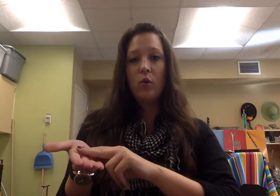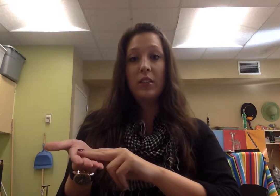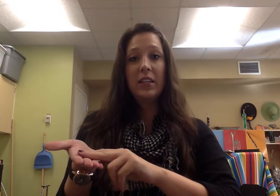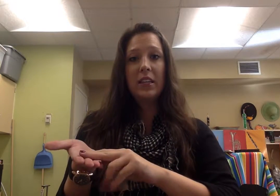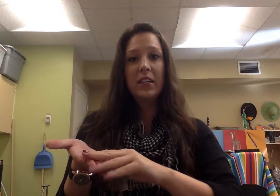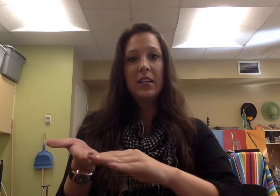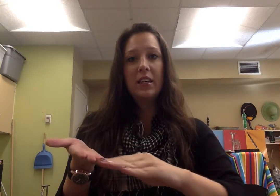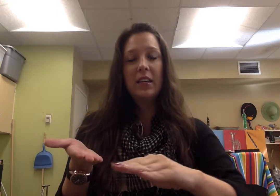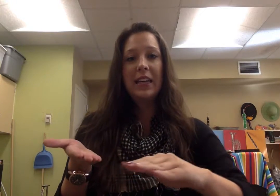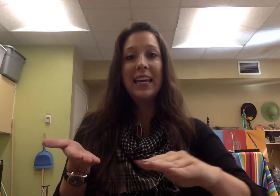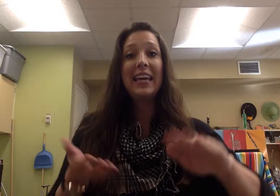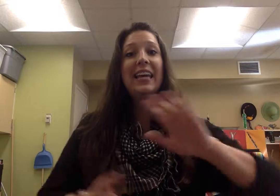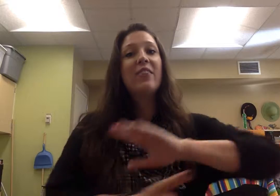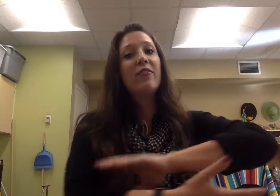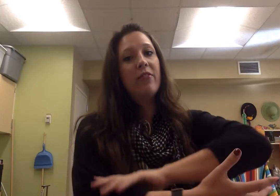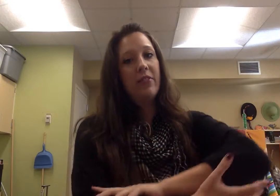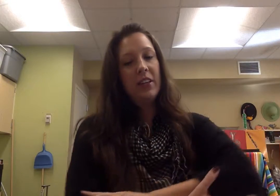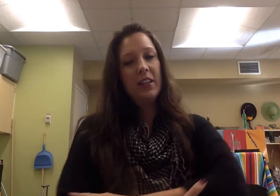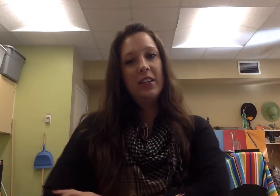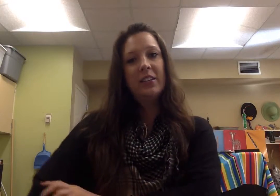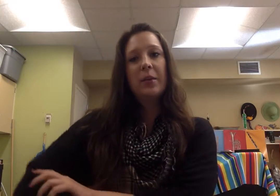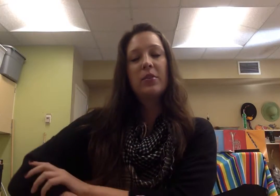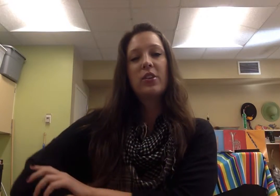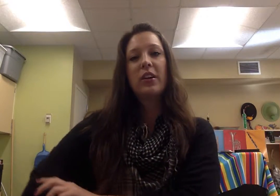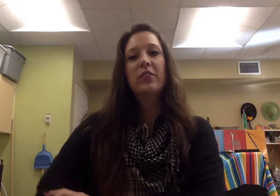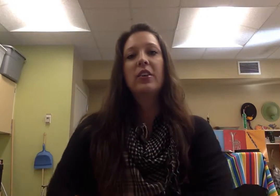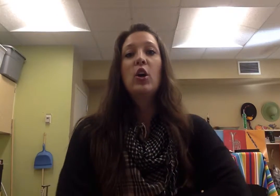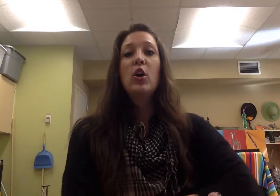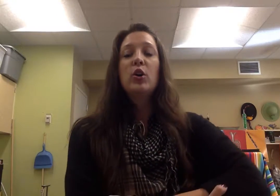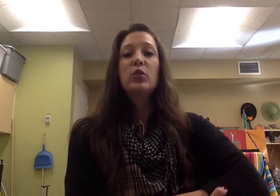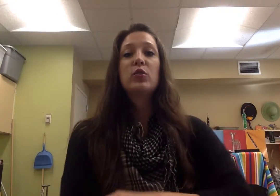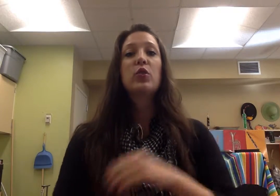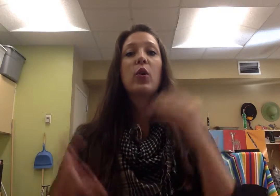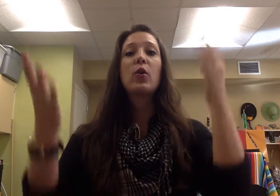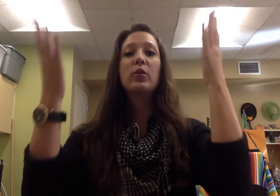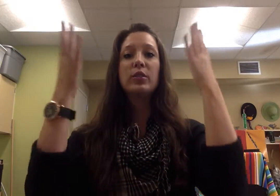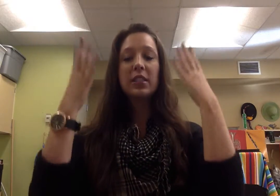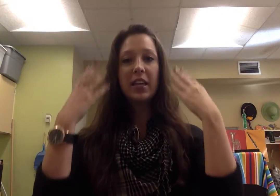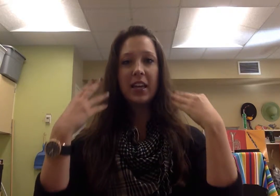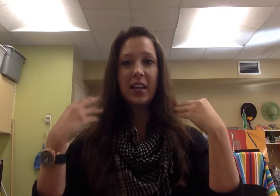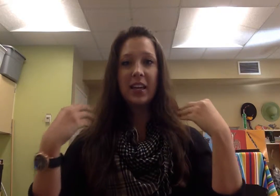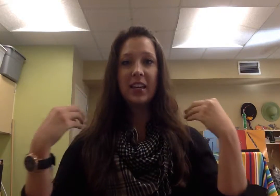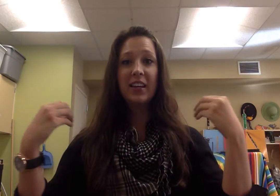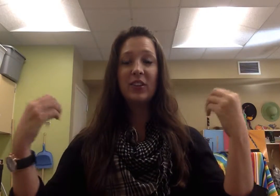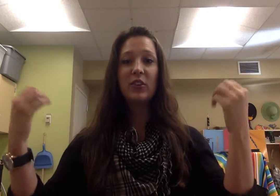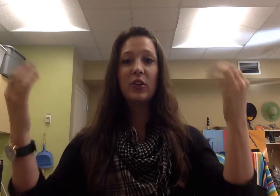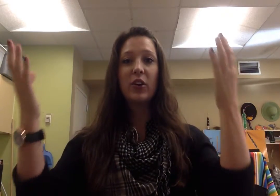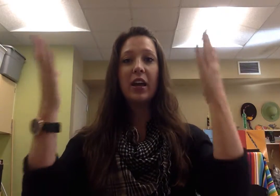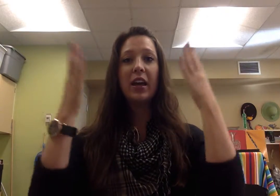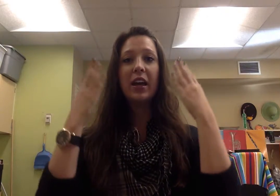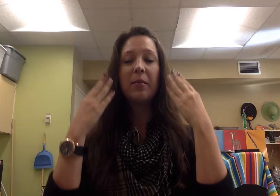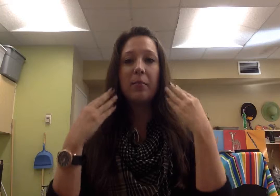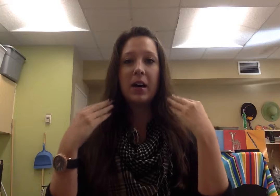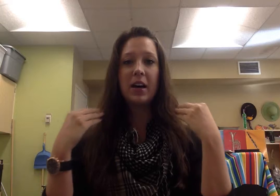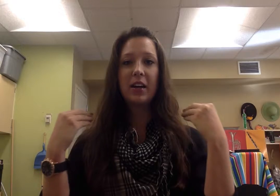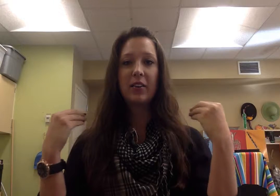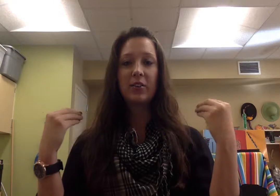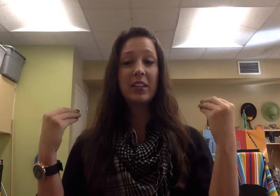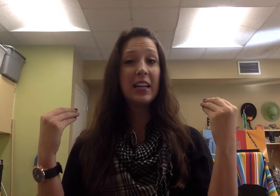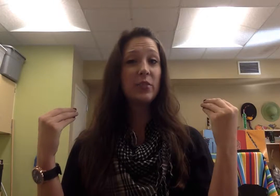Holy infant, same as child, so tender and mild. The next one